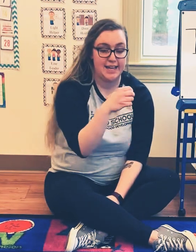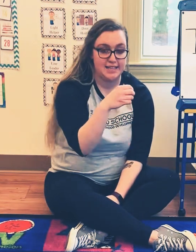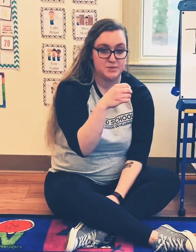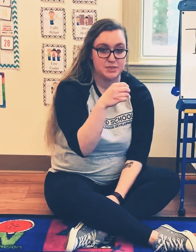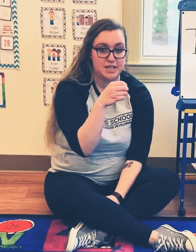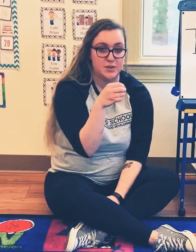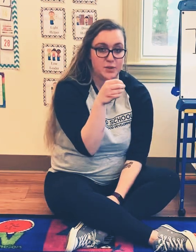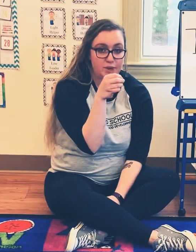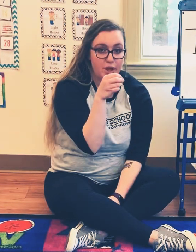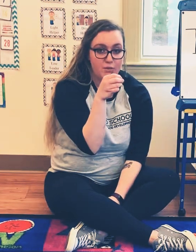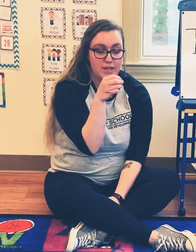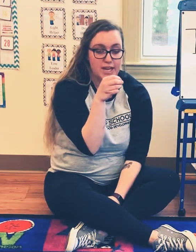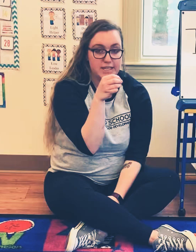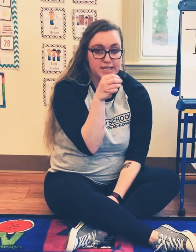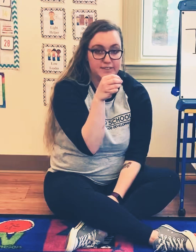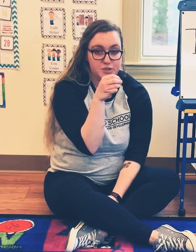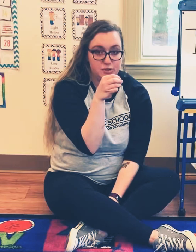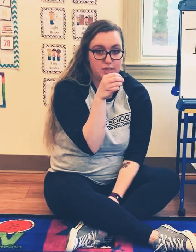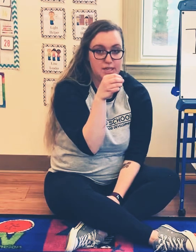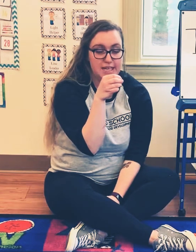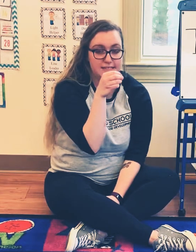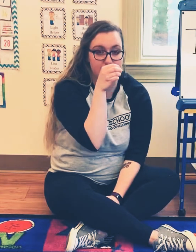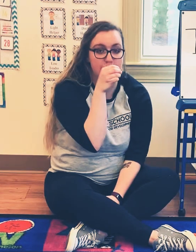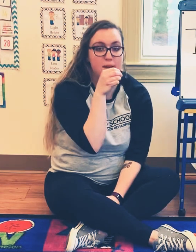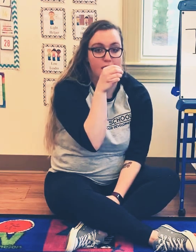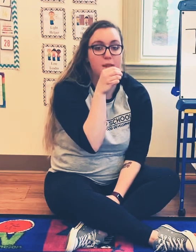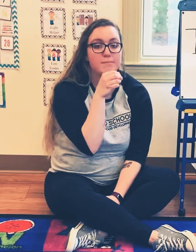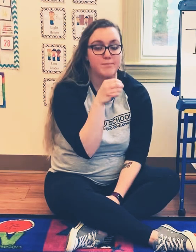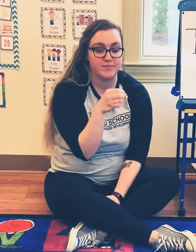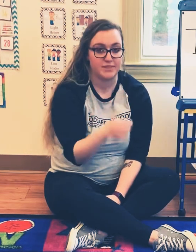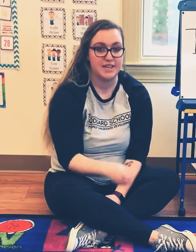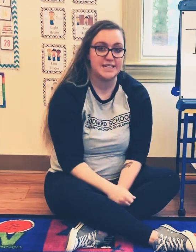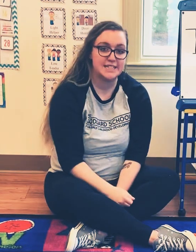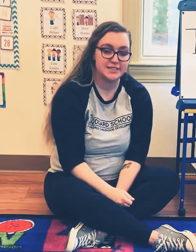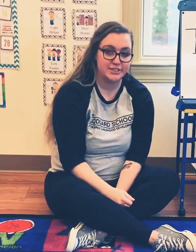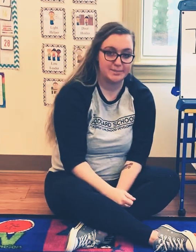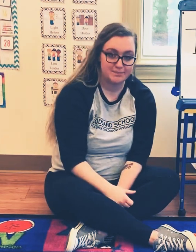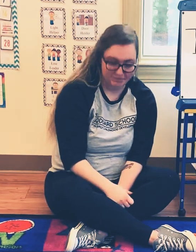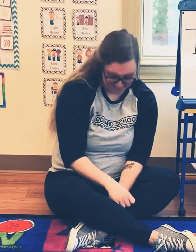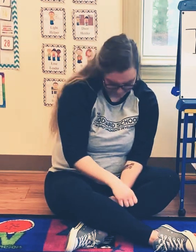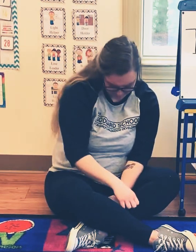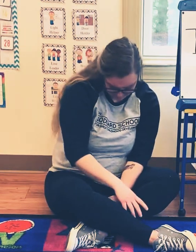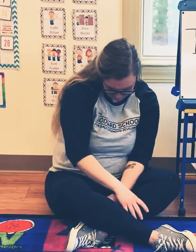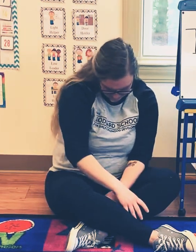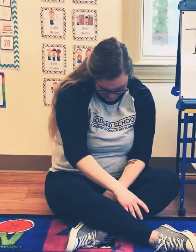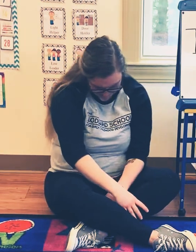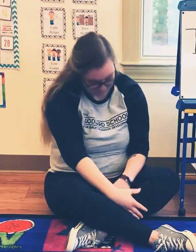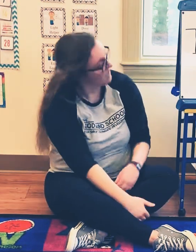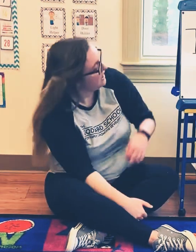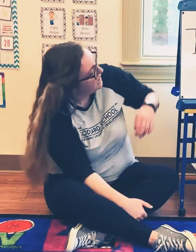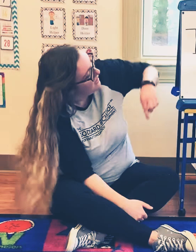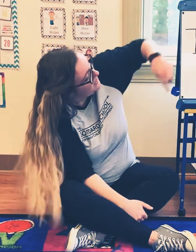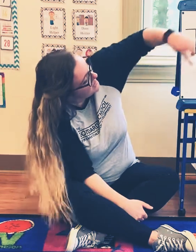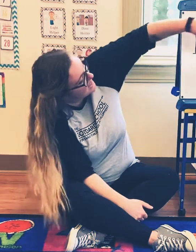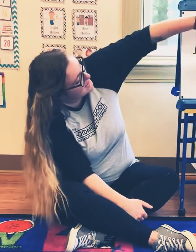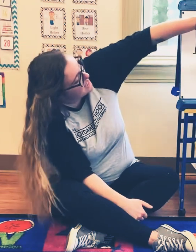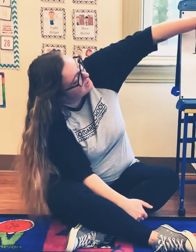is pretend to hold a cone and then give it two little licks. And that's ice cream. Good job. The next letter in the